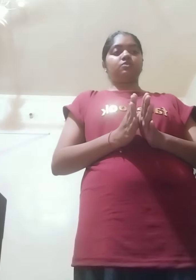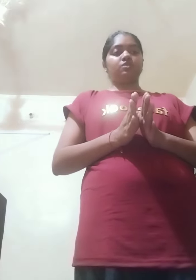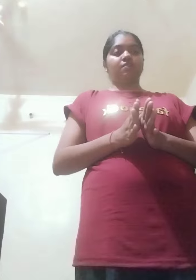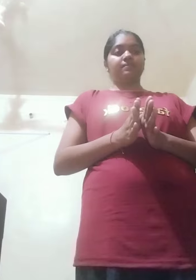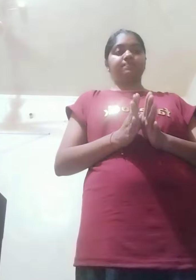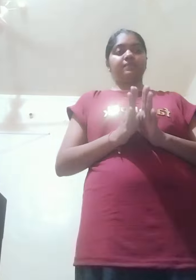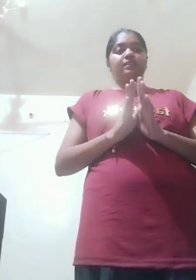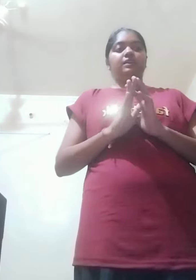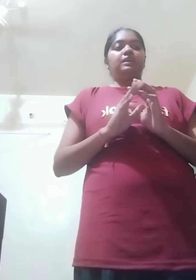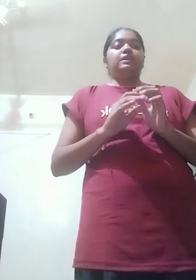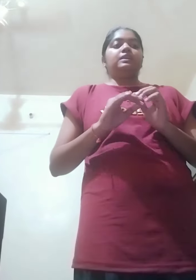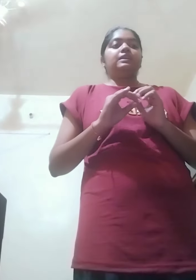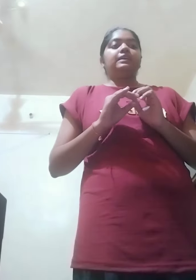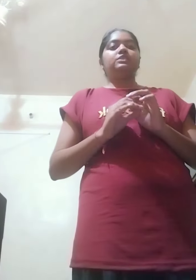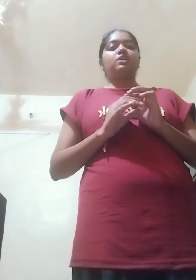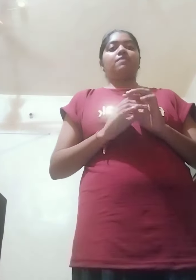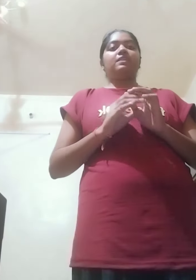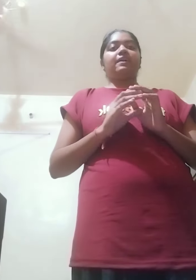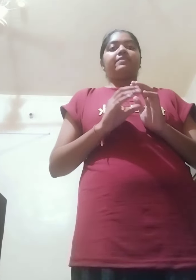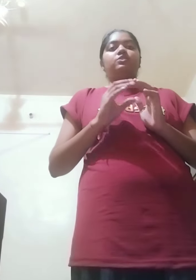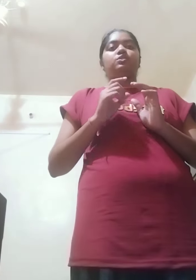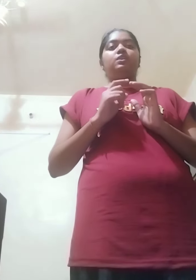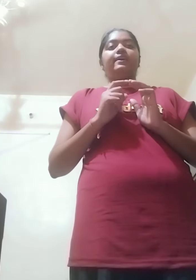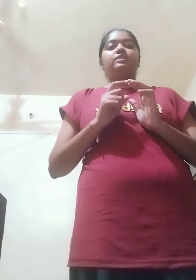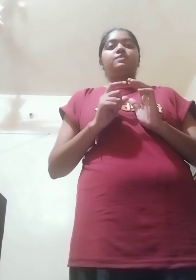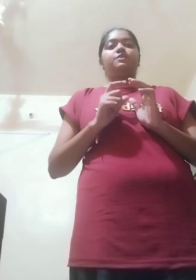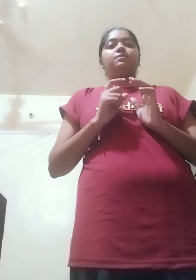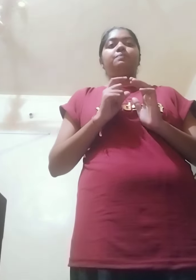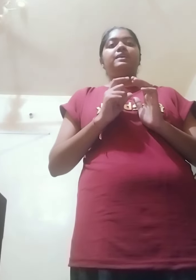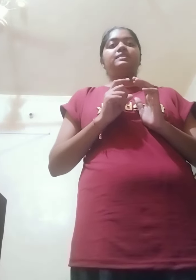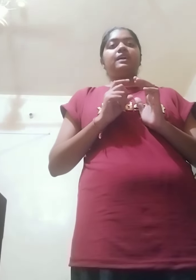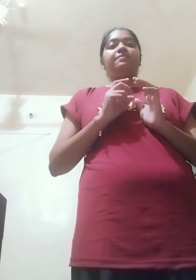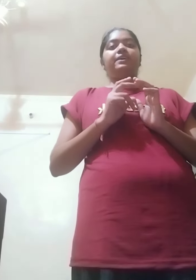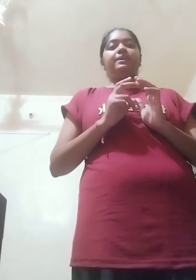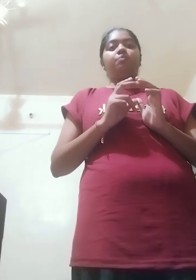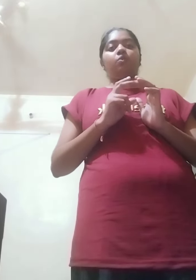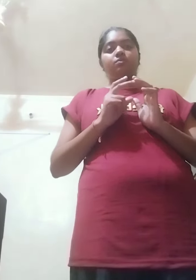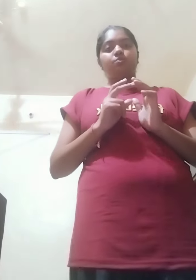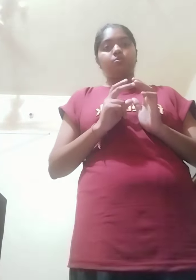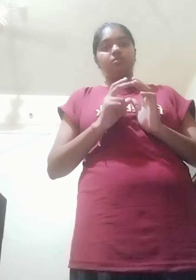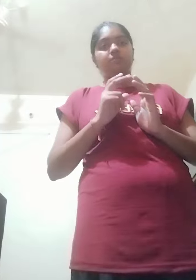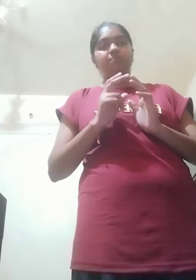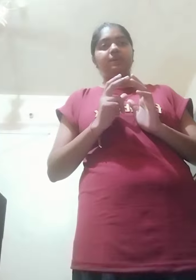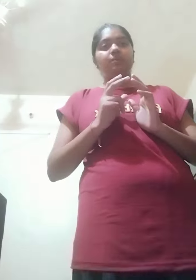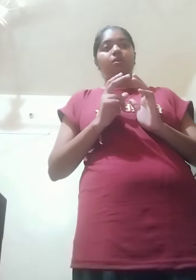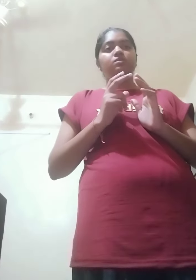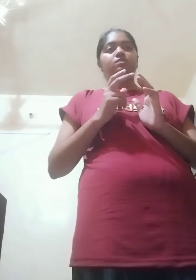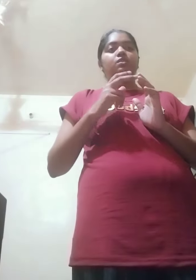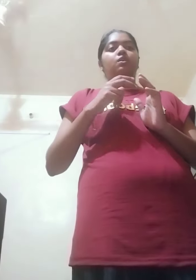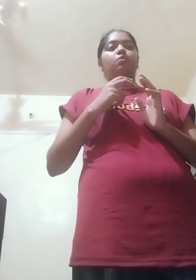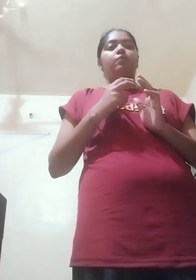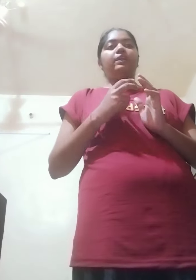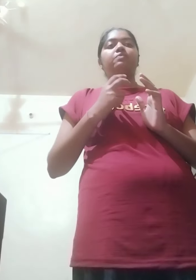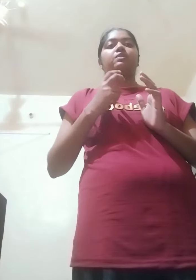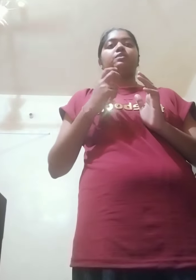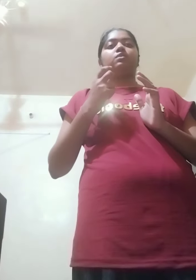Java. In Java language, the exception plays a very important role because whenever